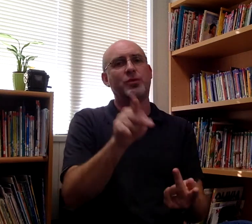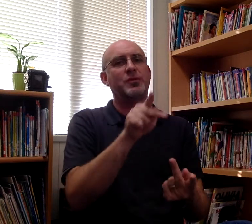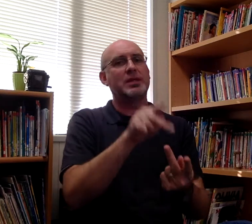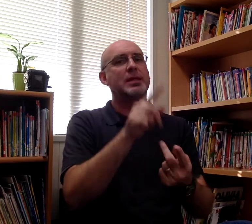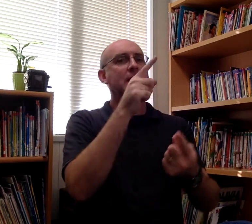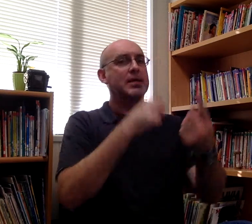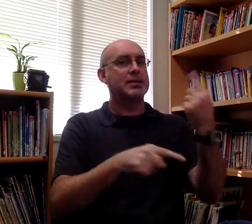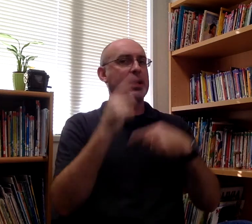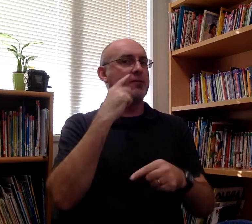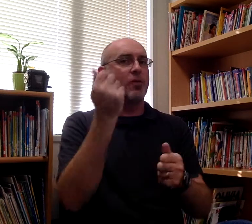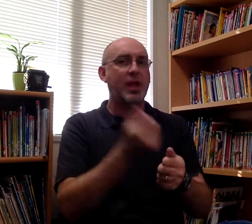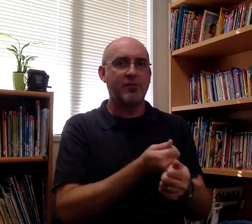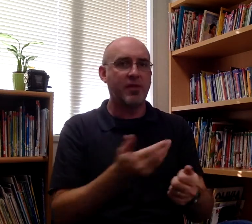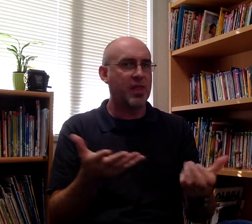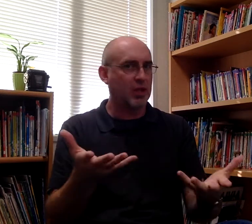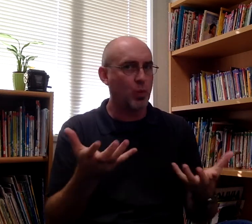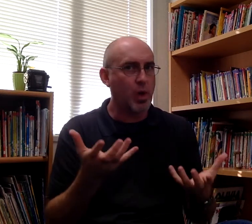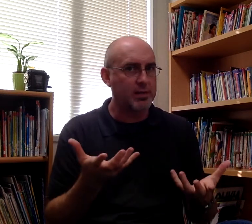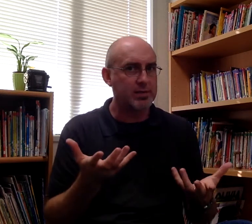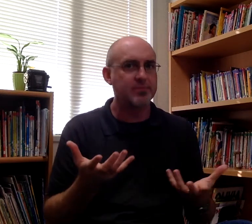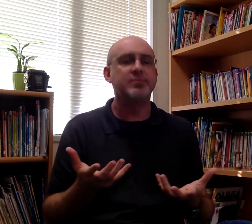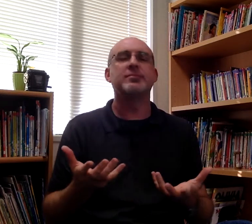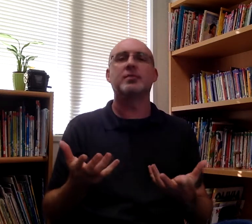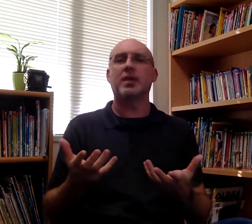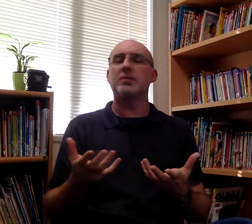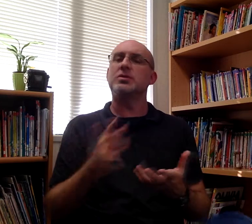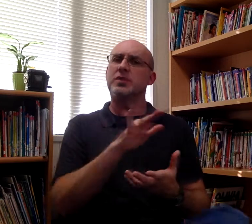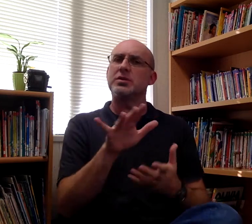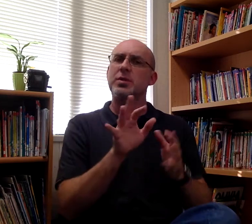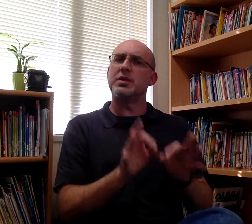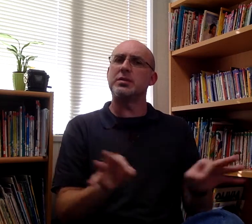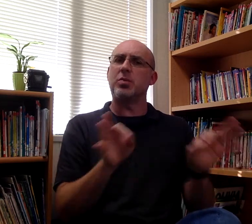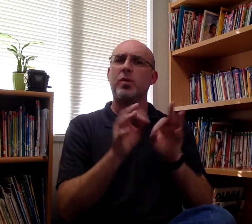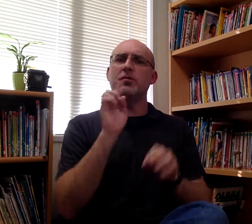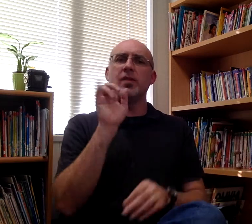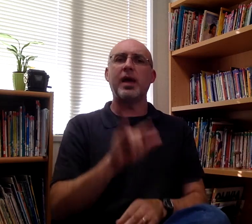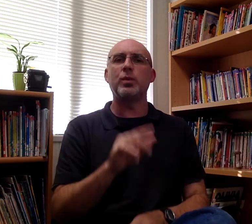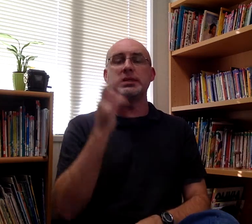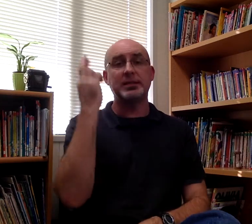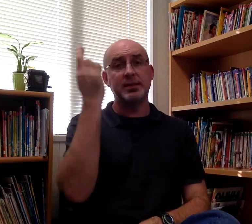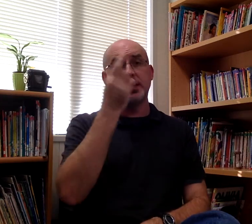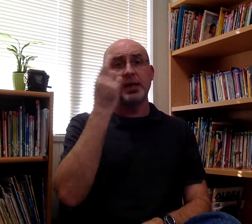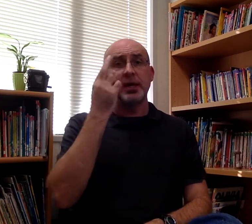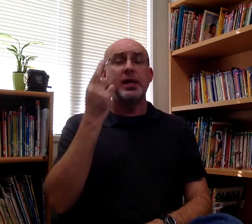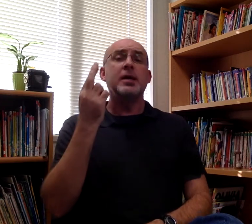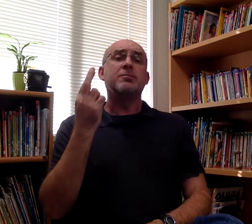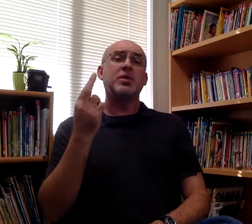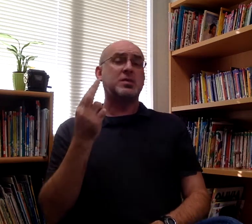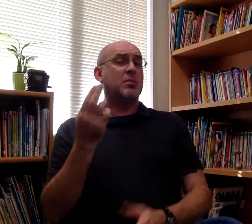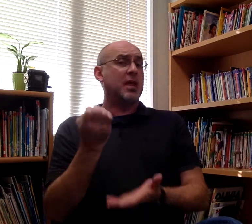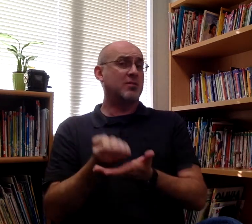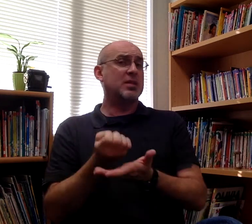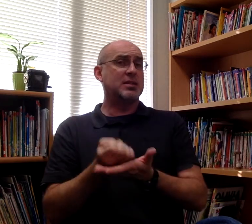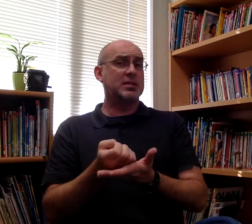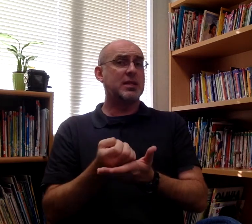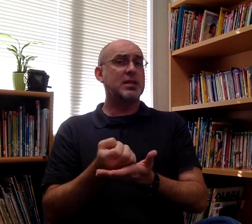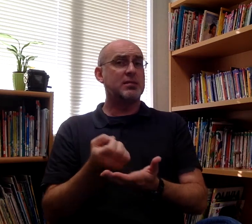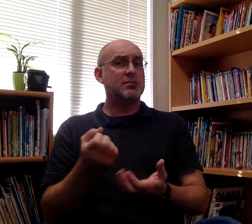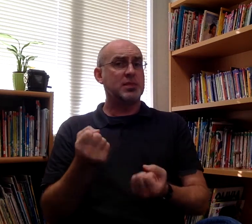perfect sign for everything you want. Okay, so fingerspelling is important for that reason. There's some evidence that it